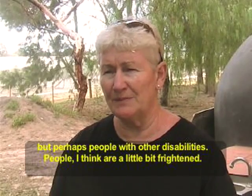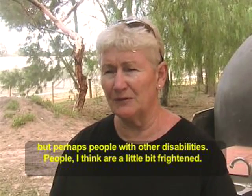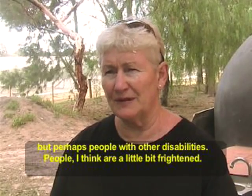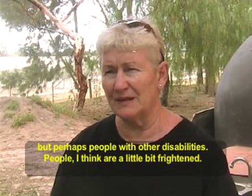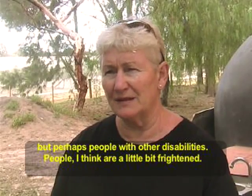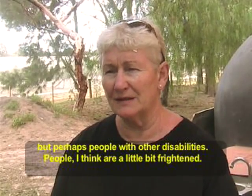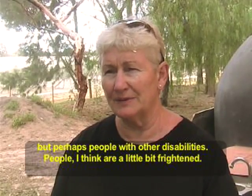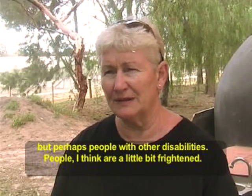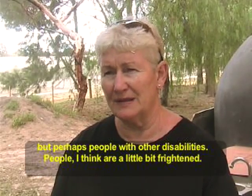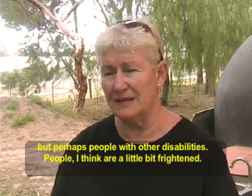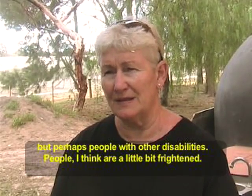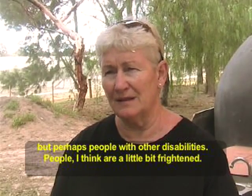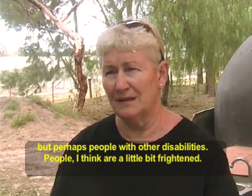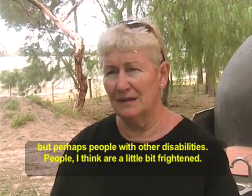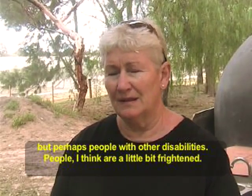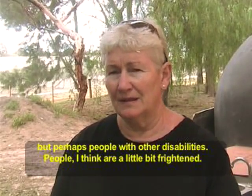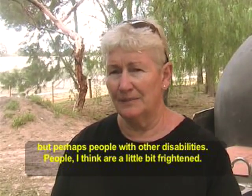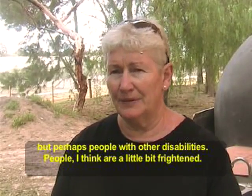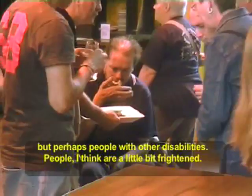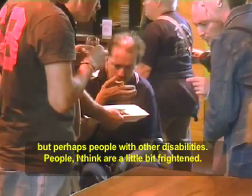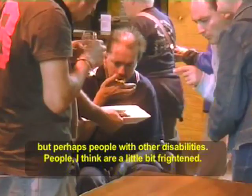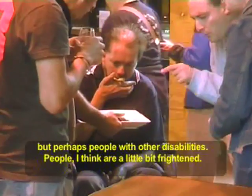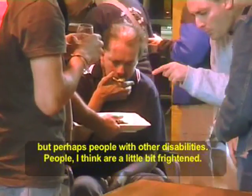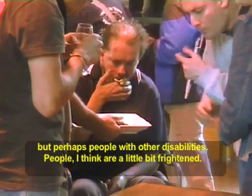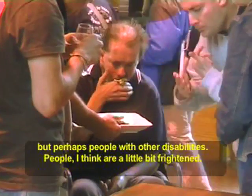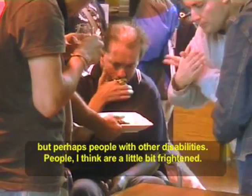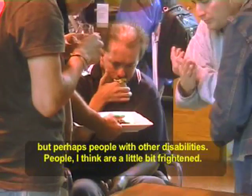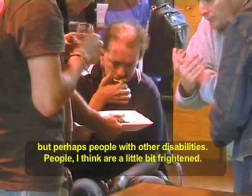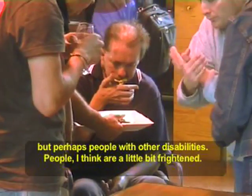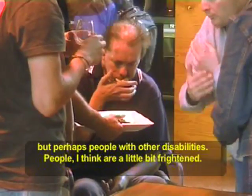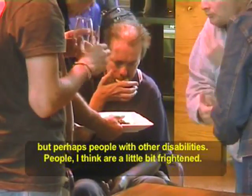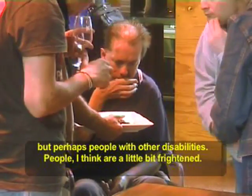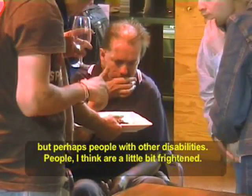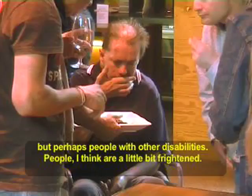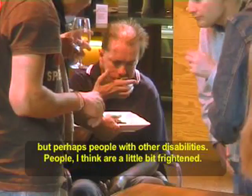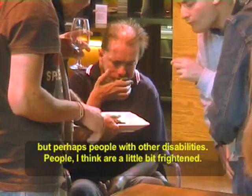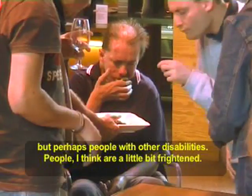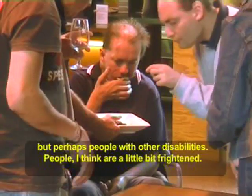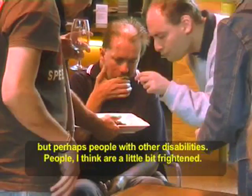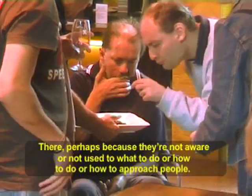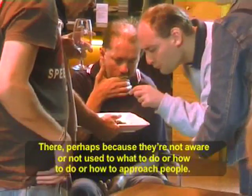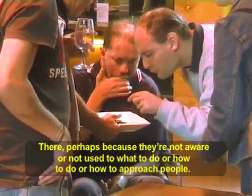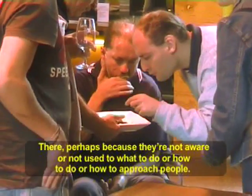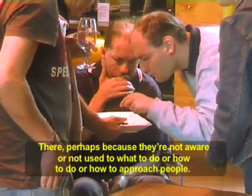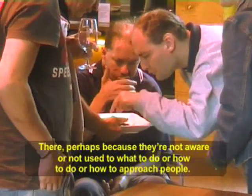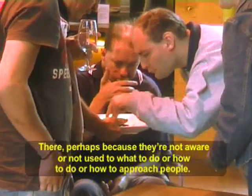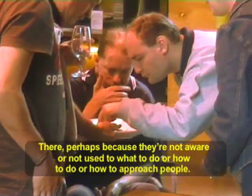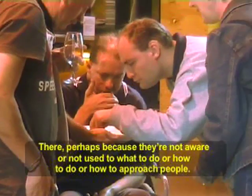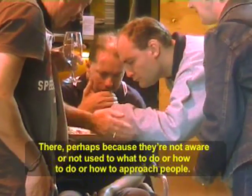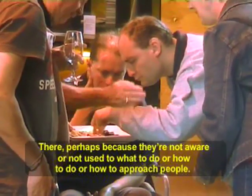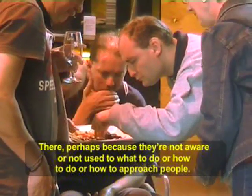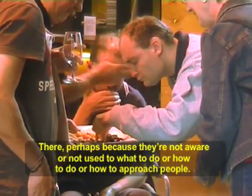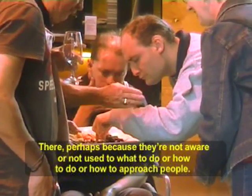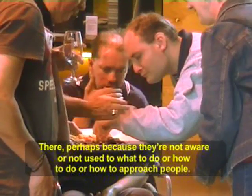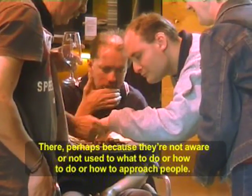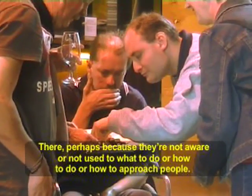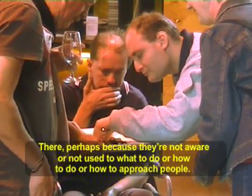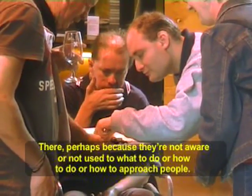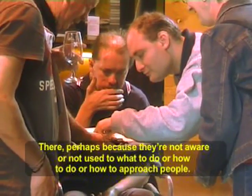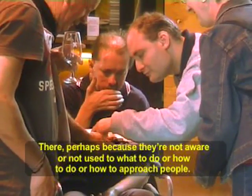perhaps people with other disabilities. People, I think, are a little bit frightened. There's